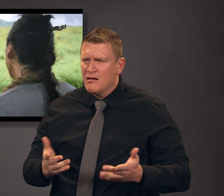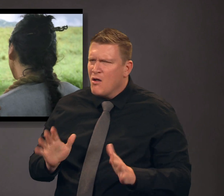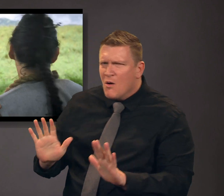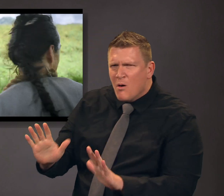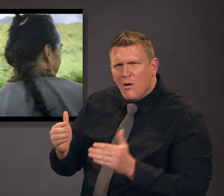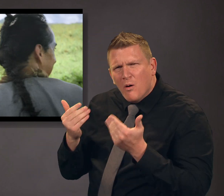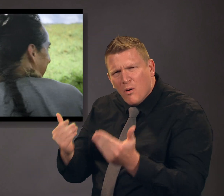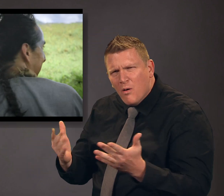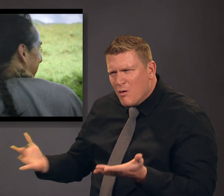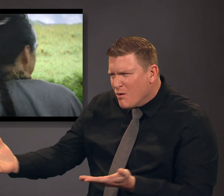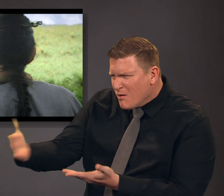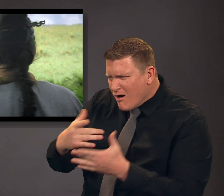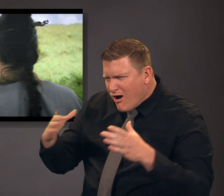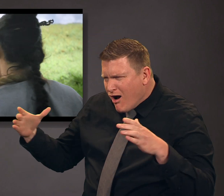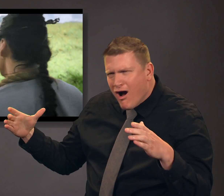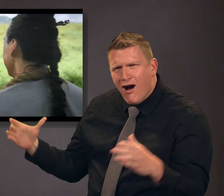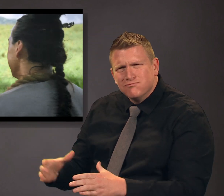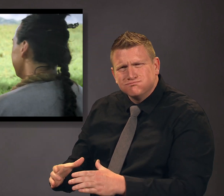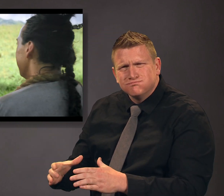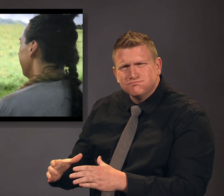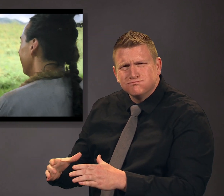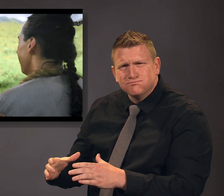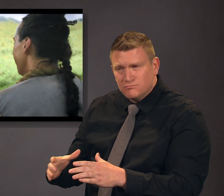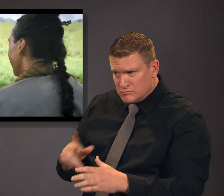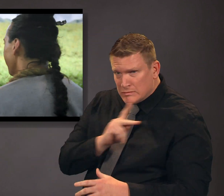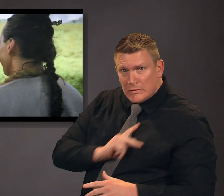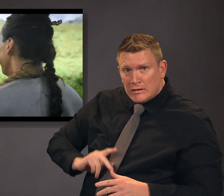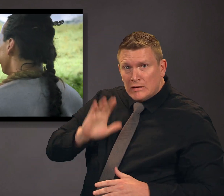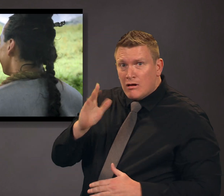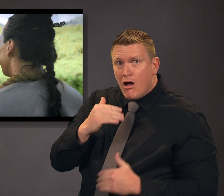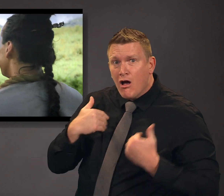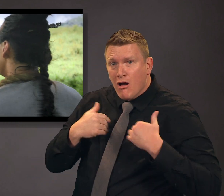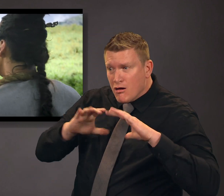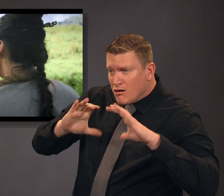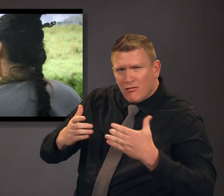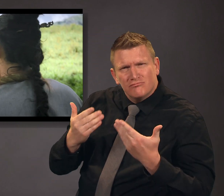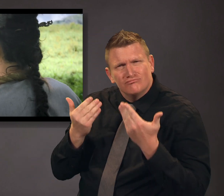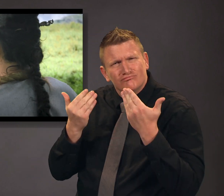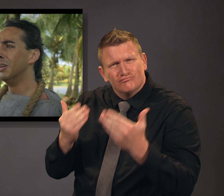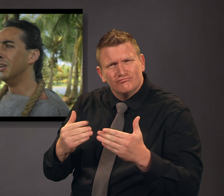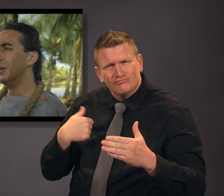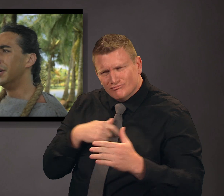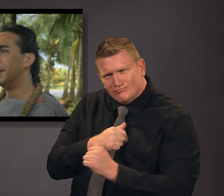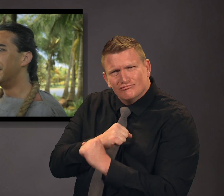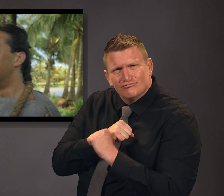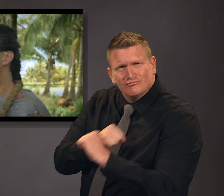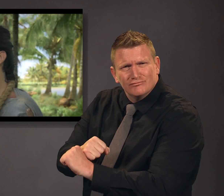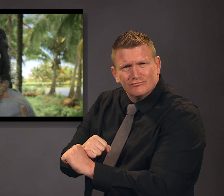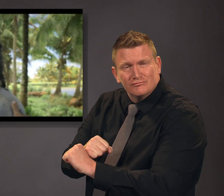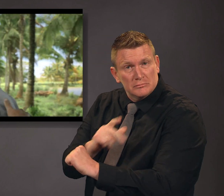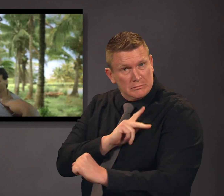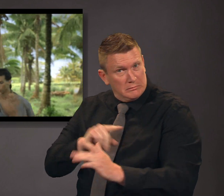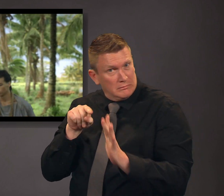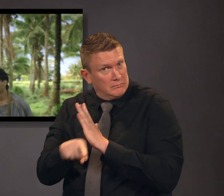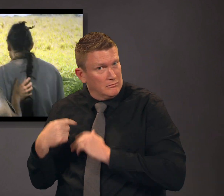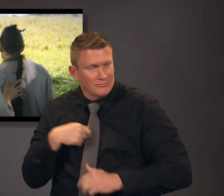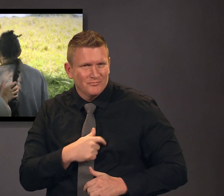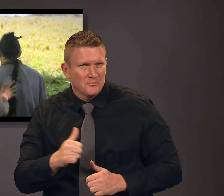will preserve the flocks unto the king, and he will not slay us.